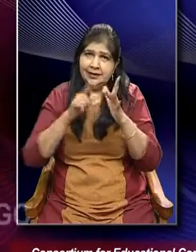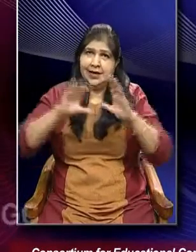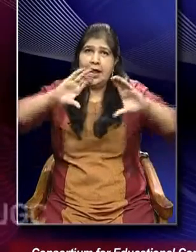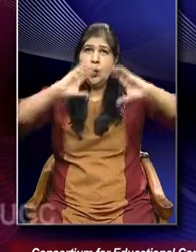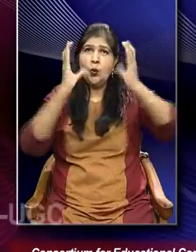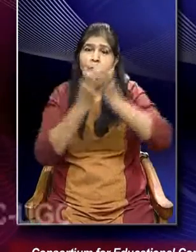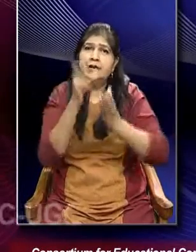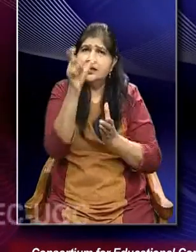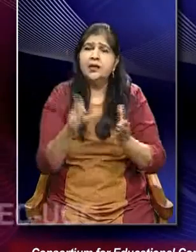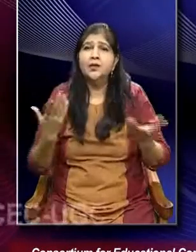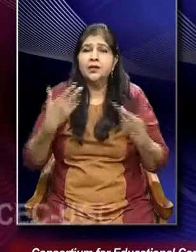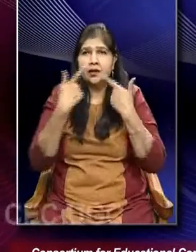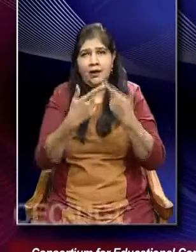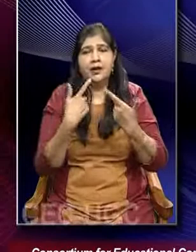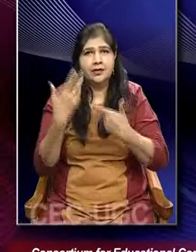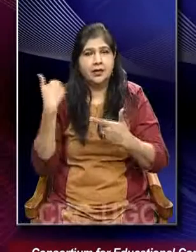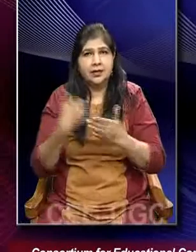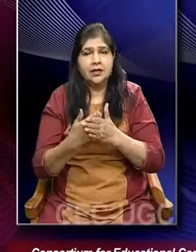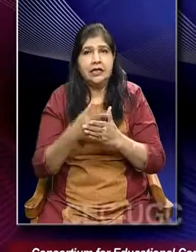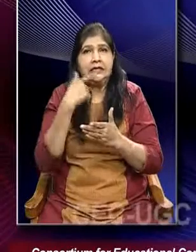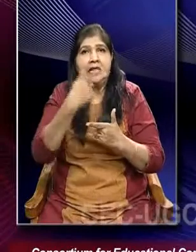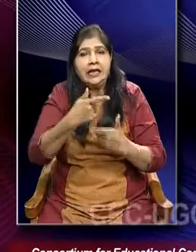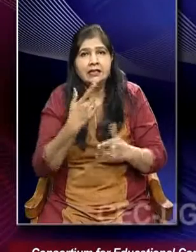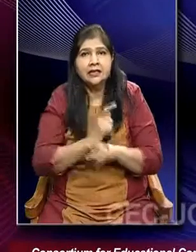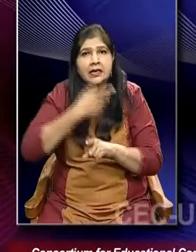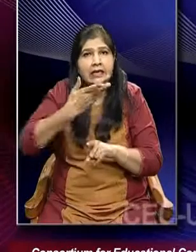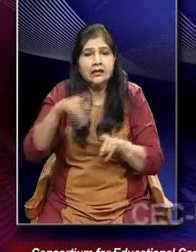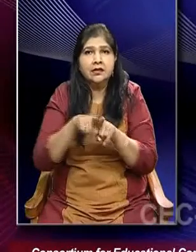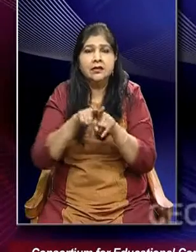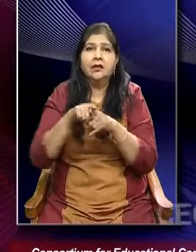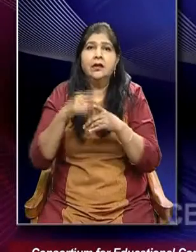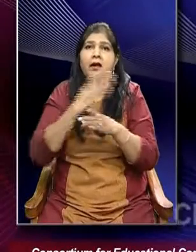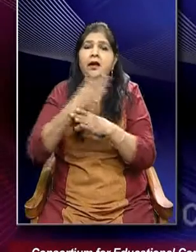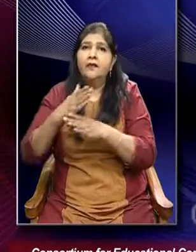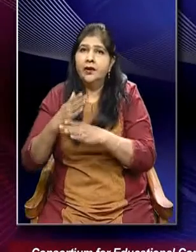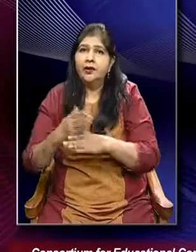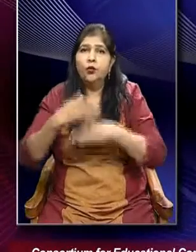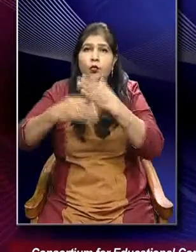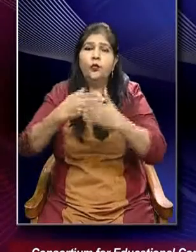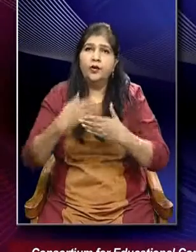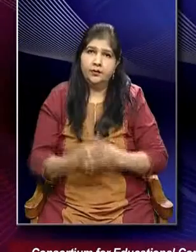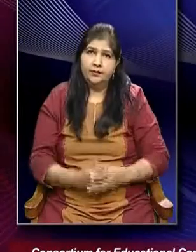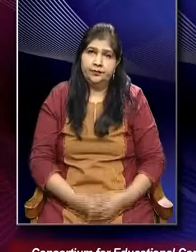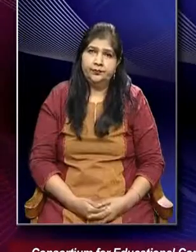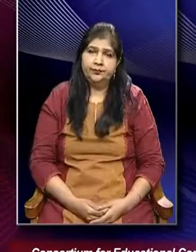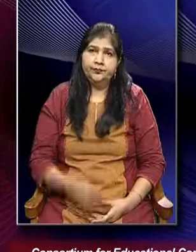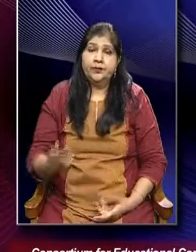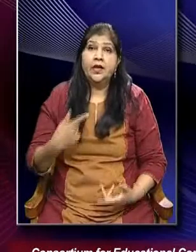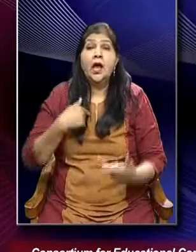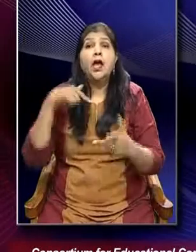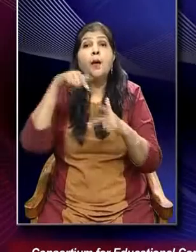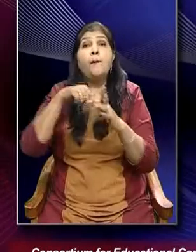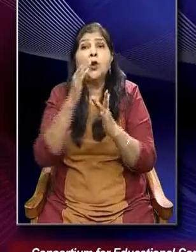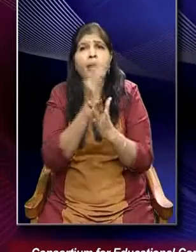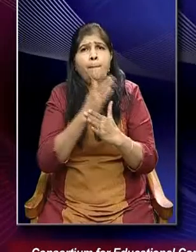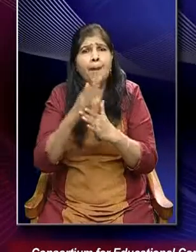globalization. The lecture is divided over important